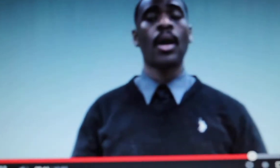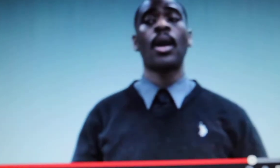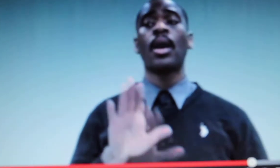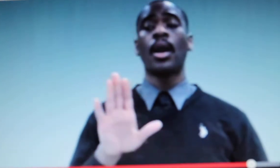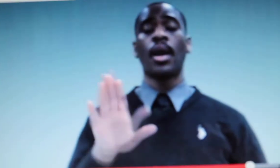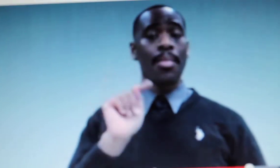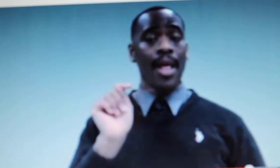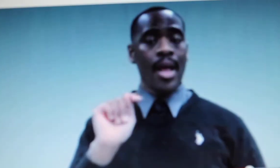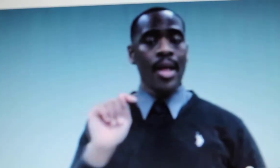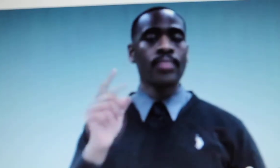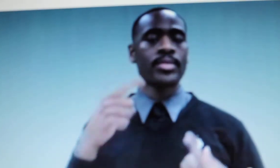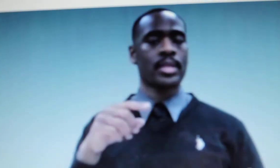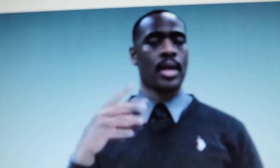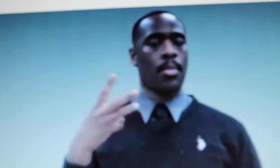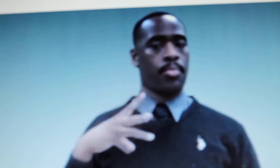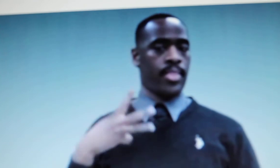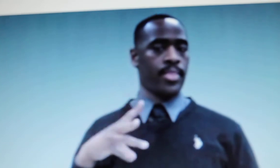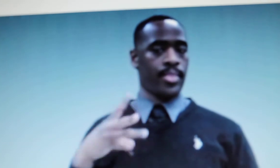is this.